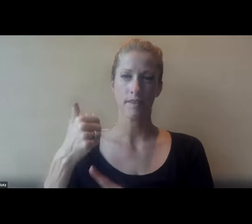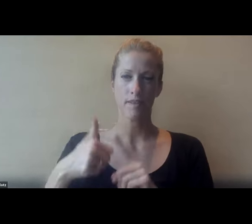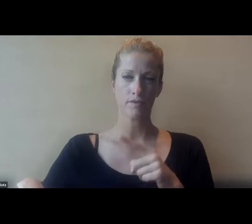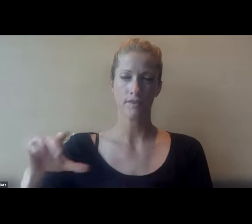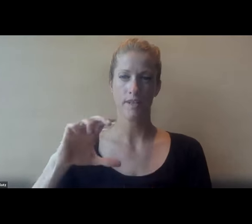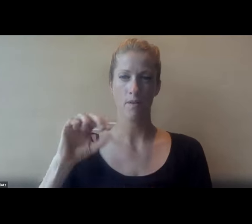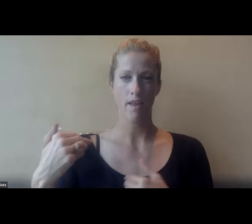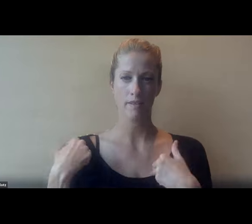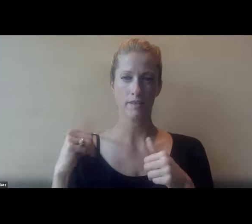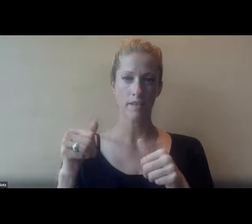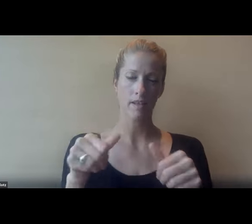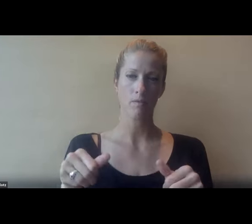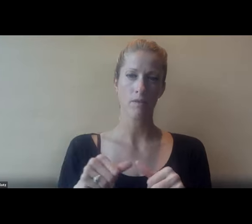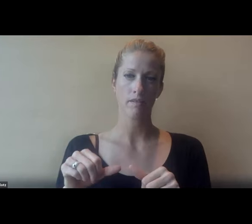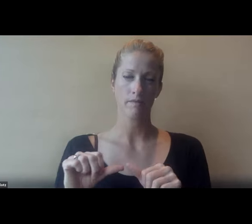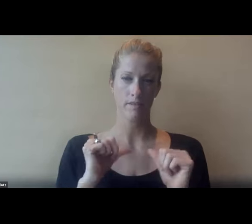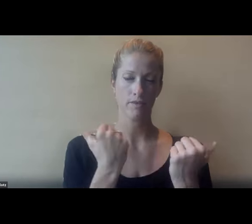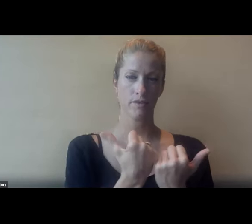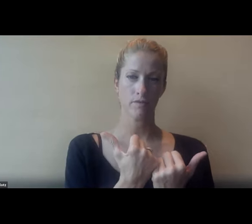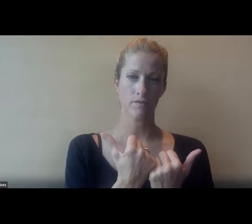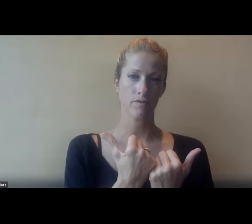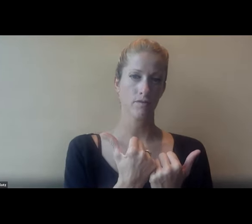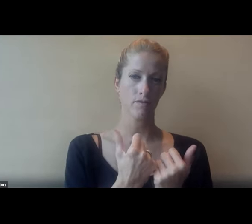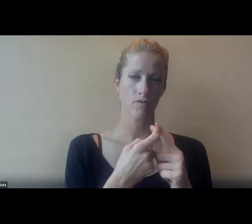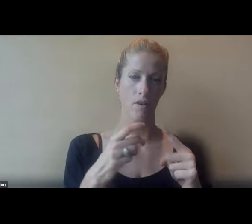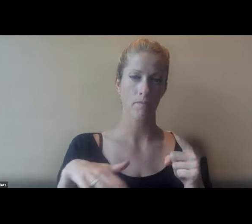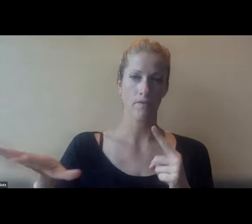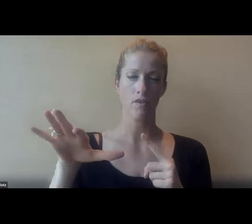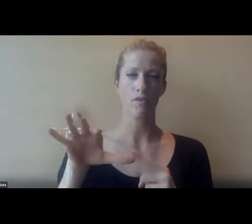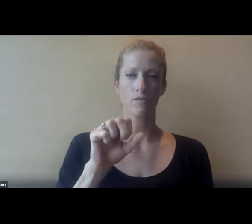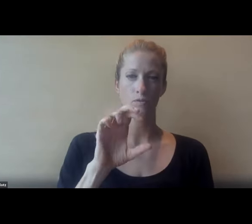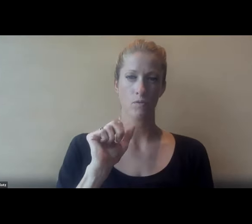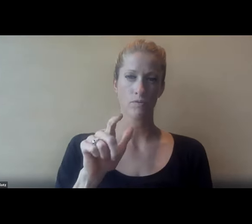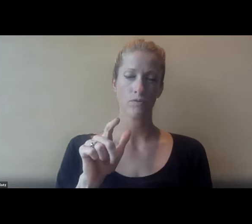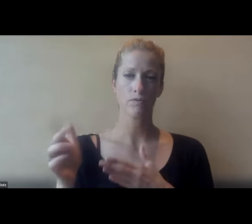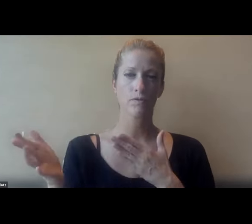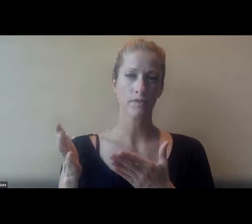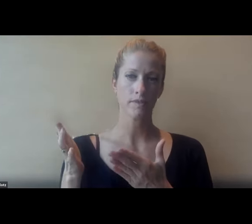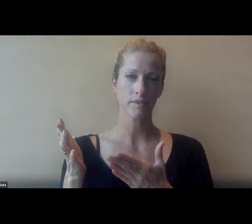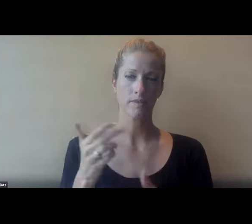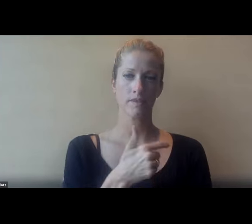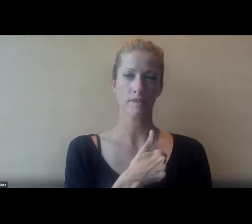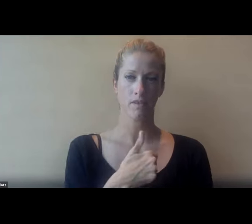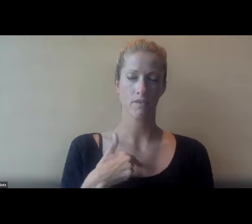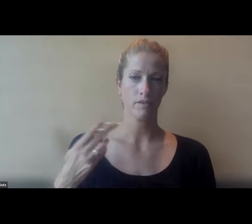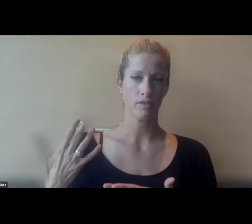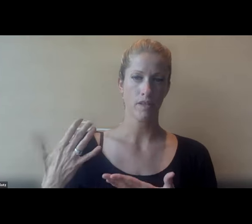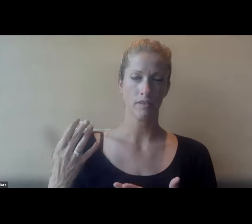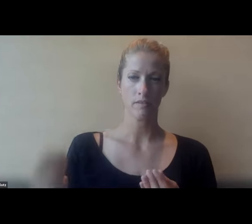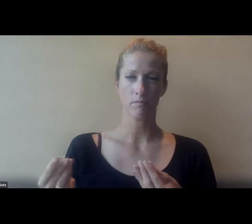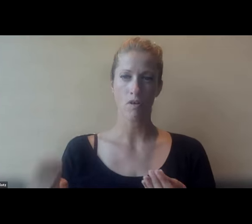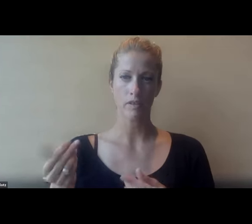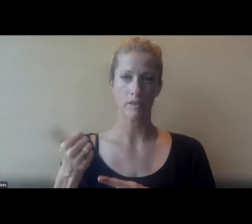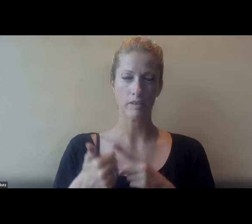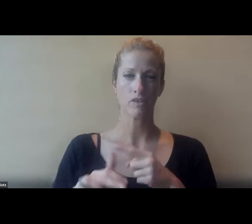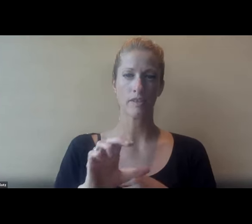an area agency on aging through its Department of Social Services, and ours here in Monterey County reached out